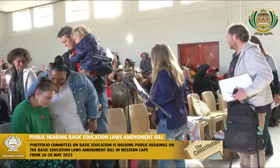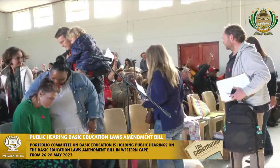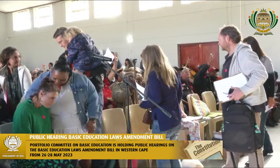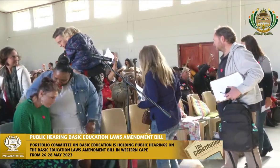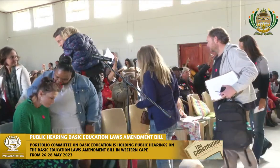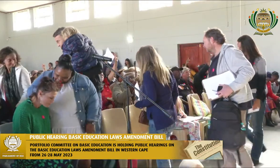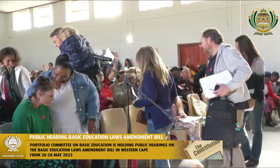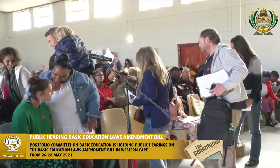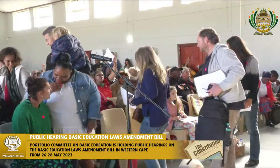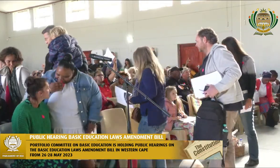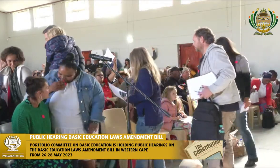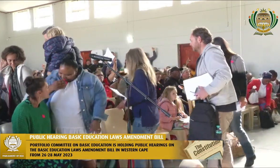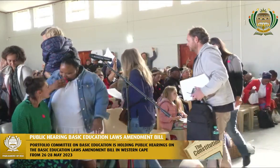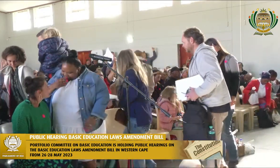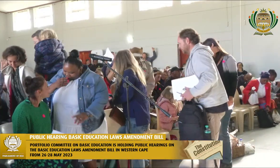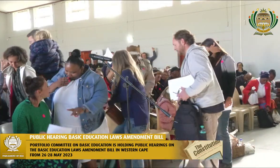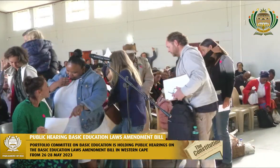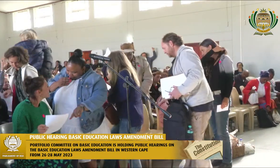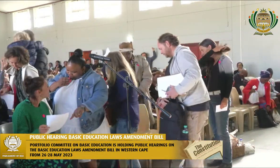eight,